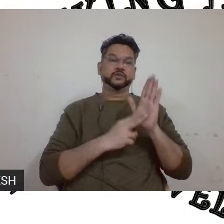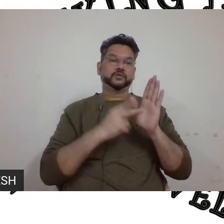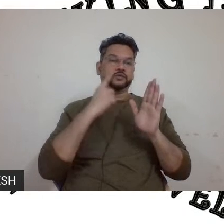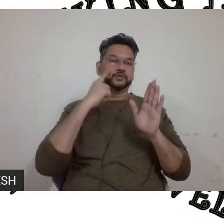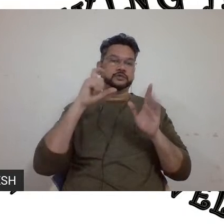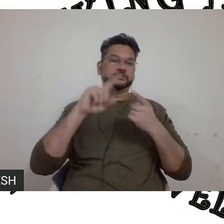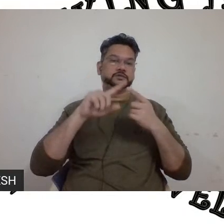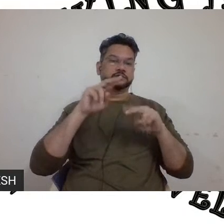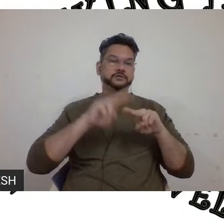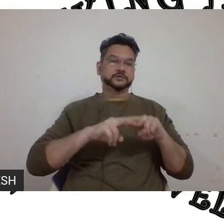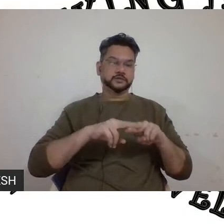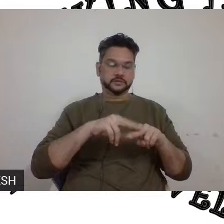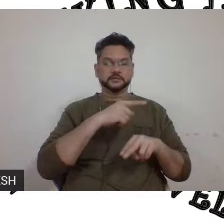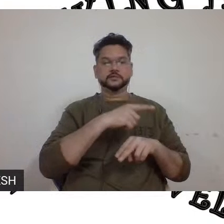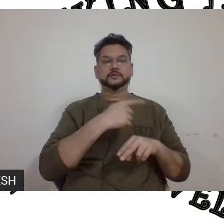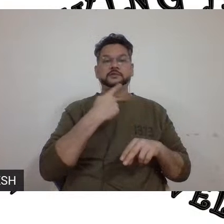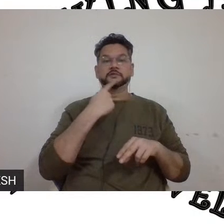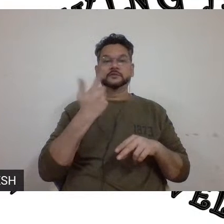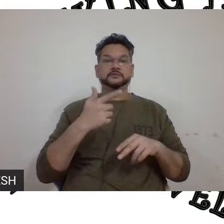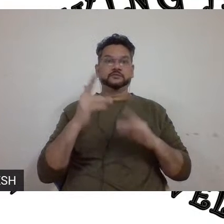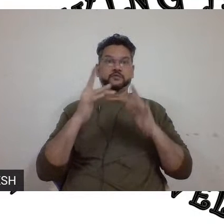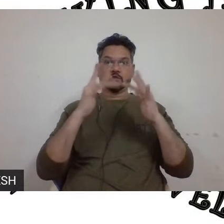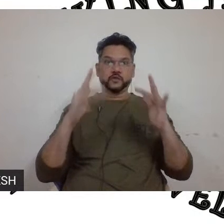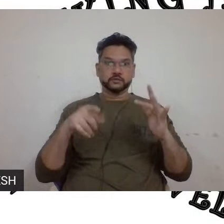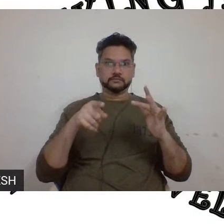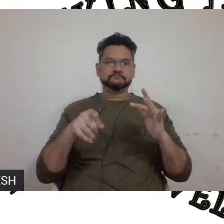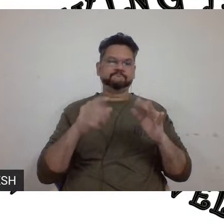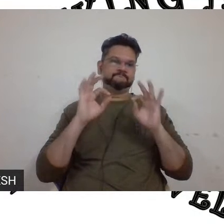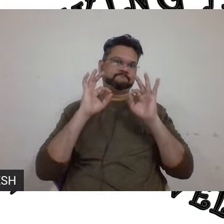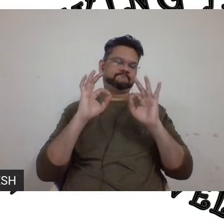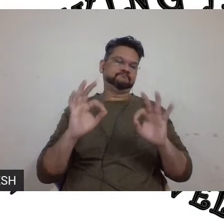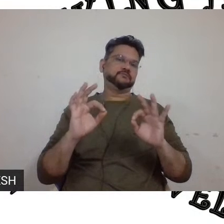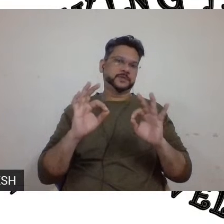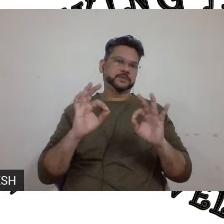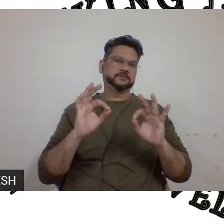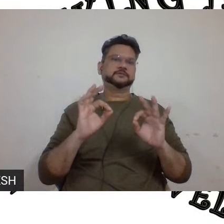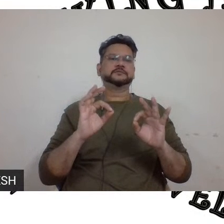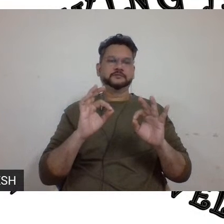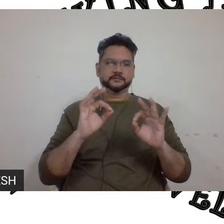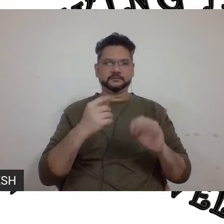treated our online services as one of the best practices. Now, as I